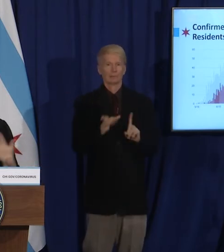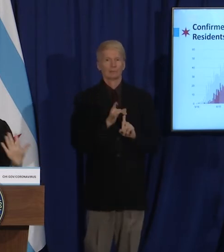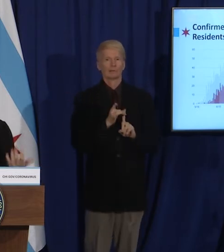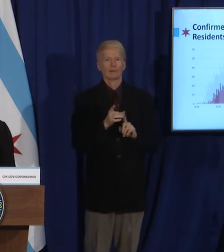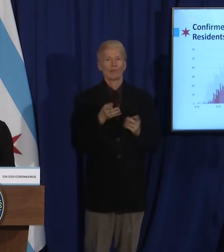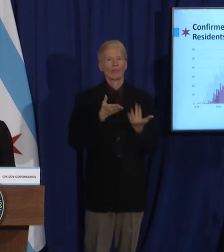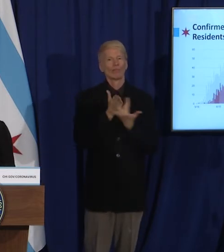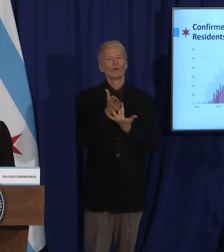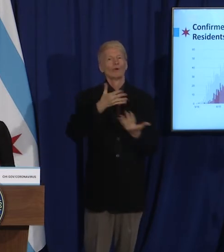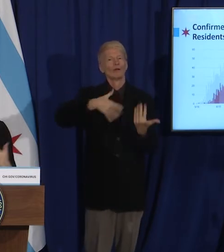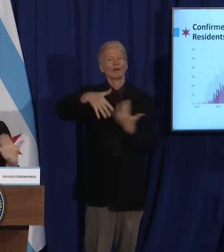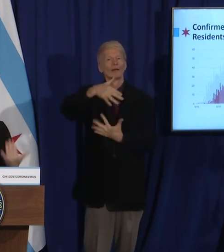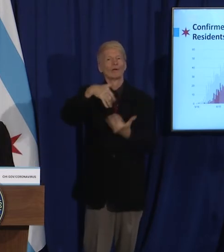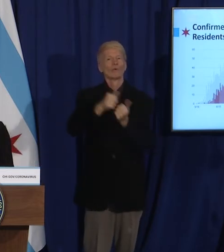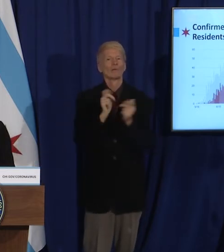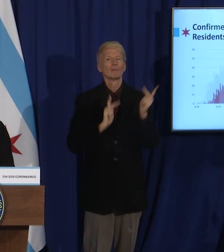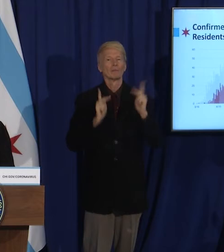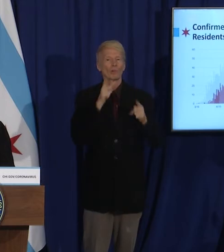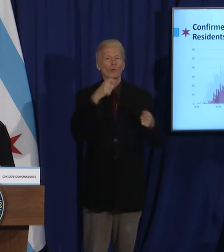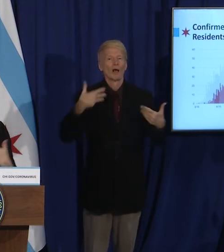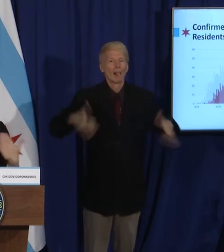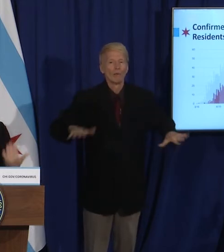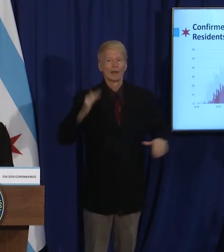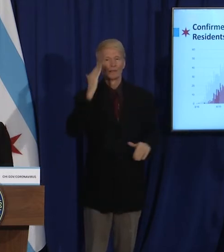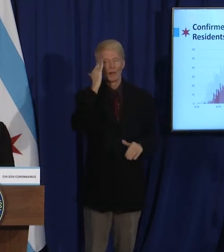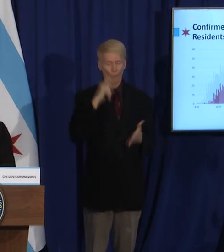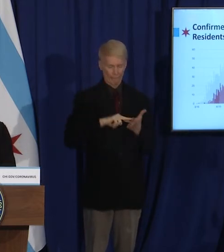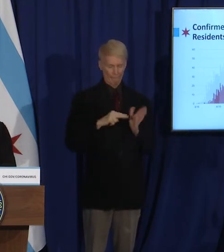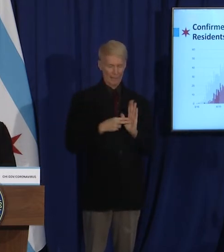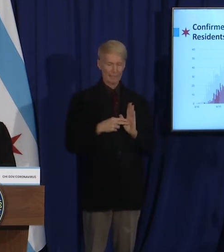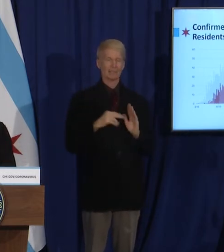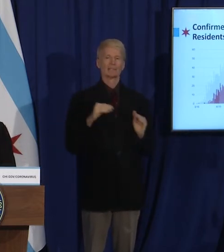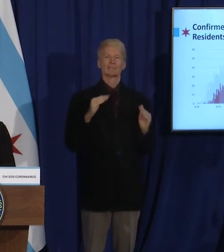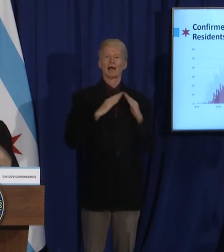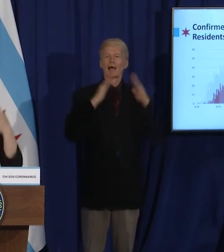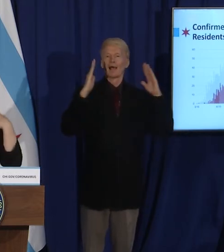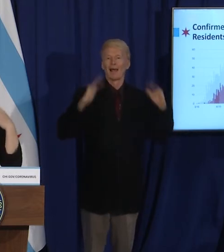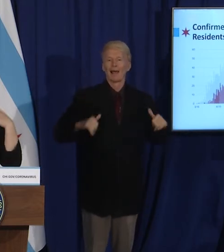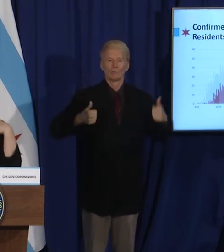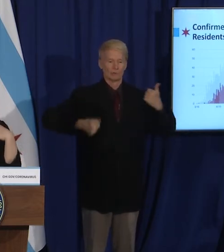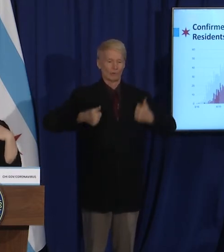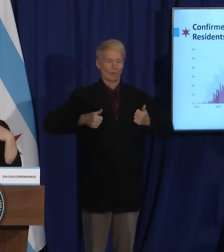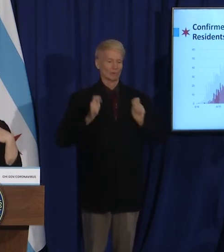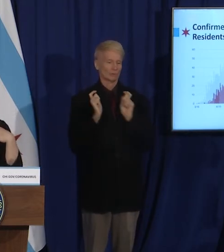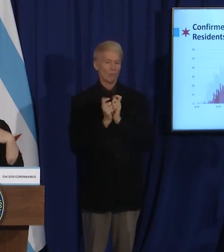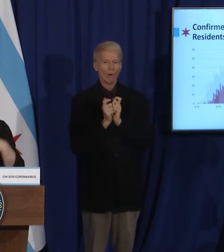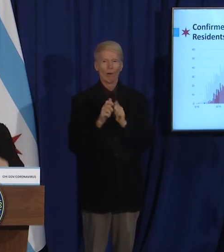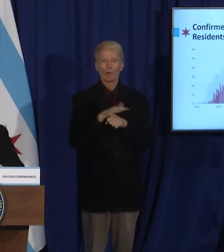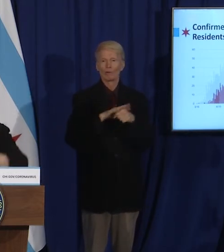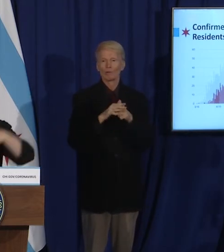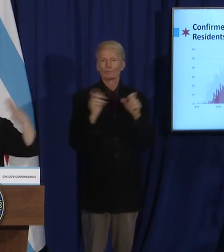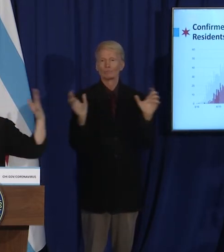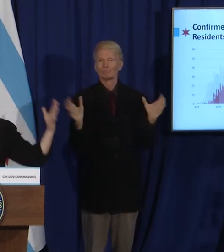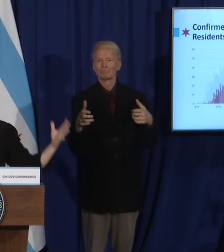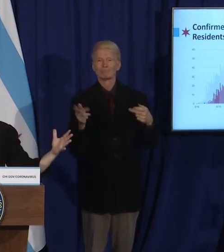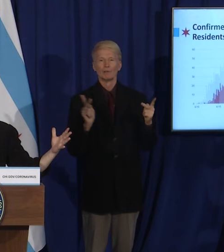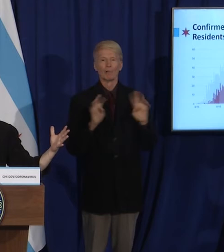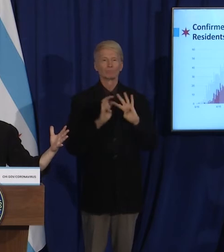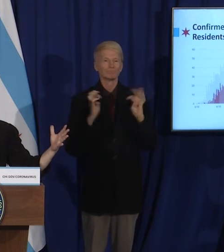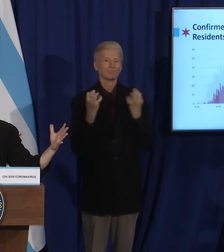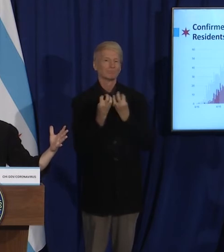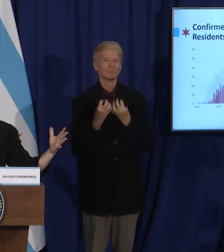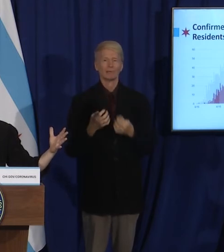know. A lot of this remains in the household, in small gatherings. I think a lot of people are still imagining that we're seeing